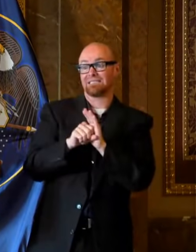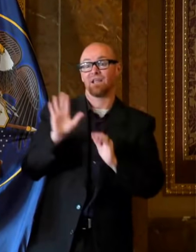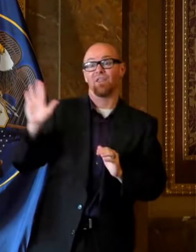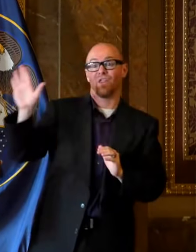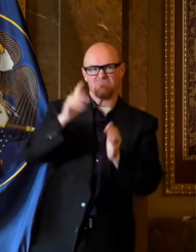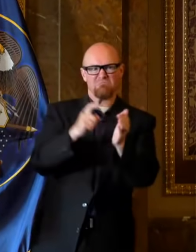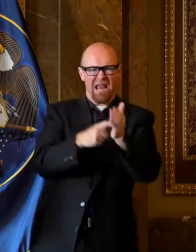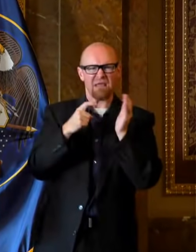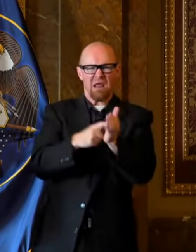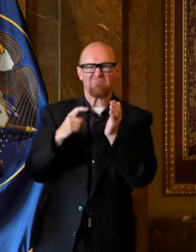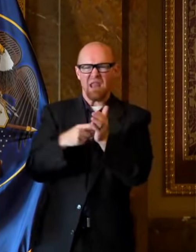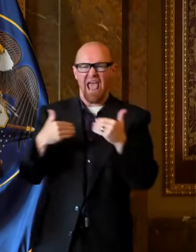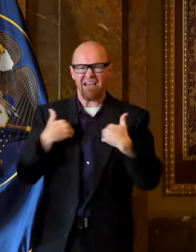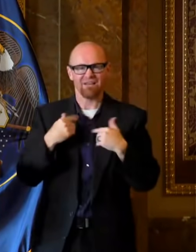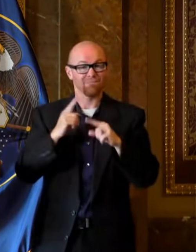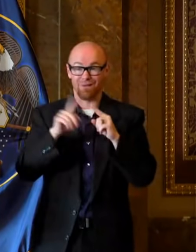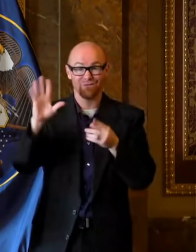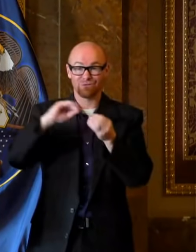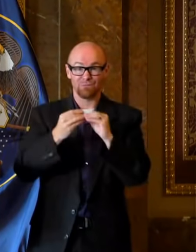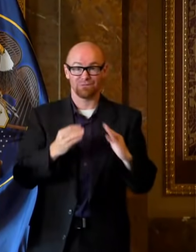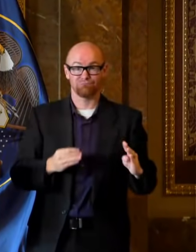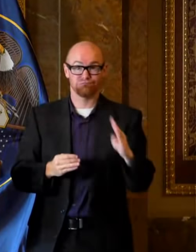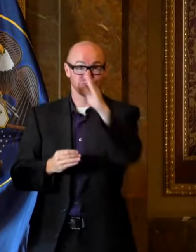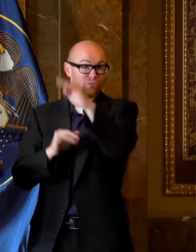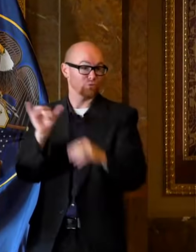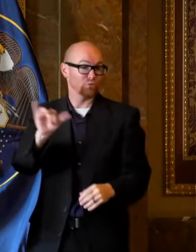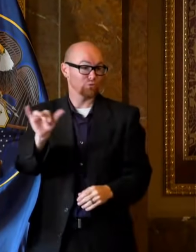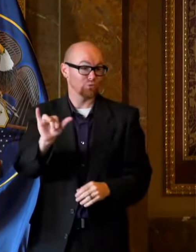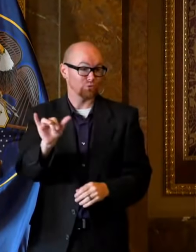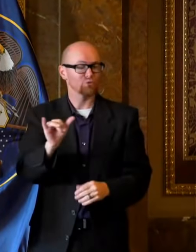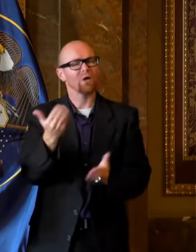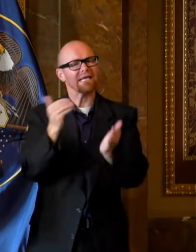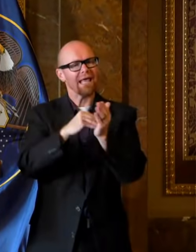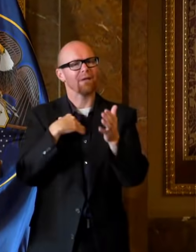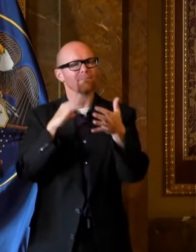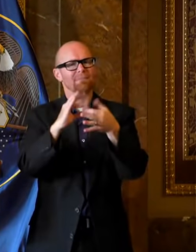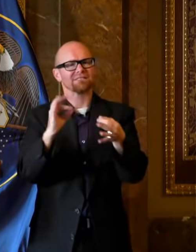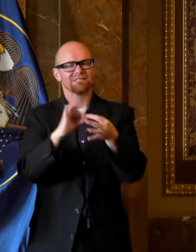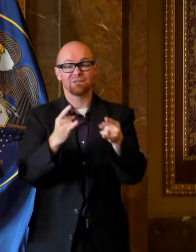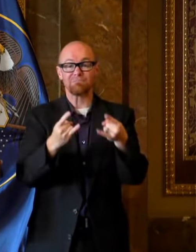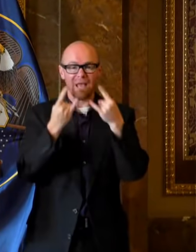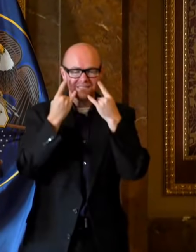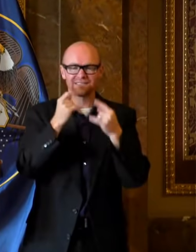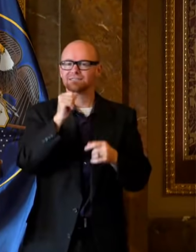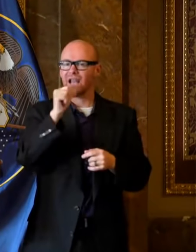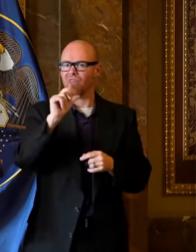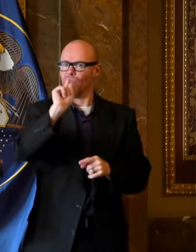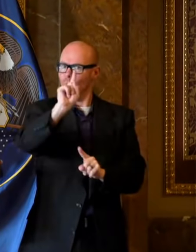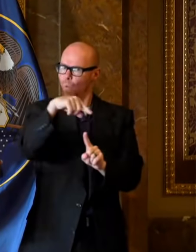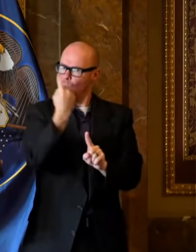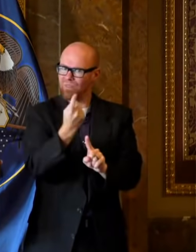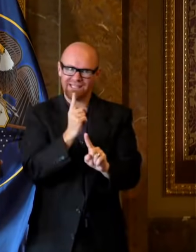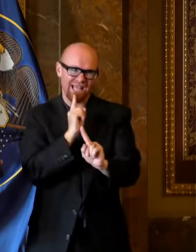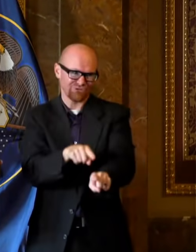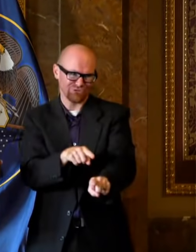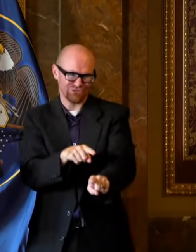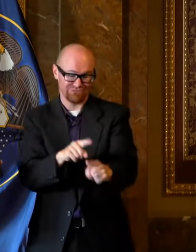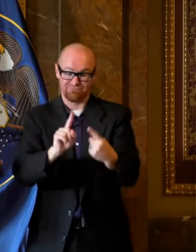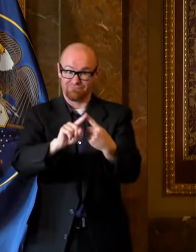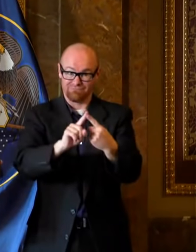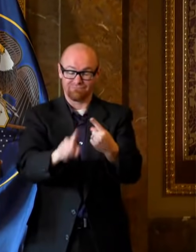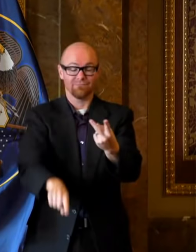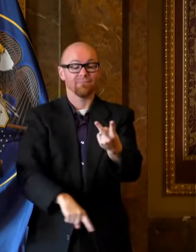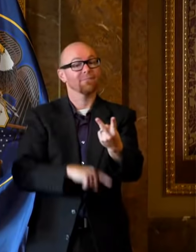are skyrocketing too. So let's get over the fact that masks are not going to single-handedly solve this crisis. At the same time,